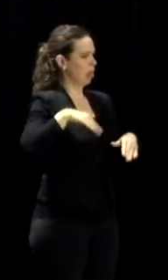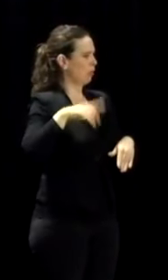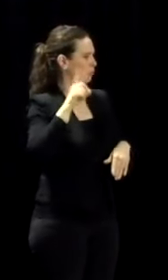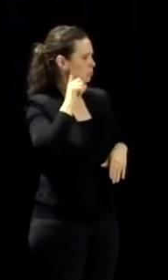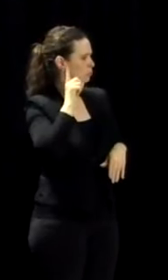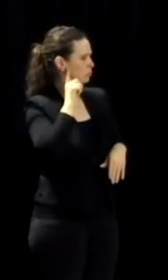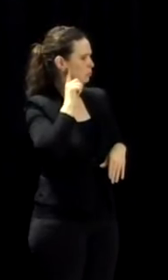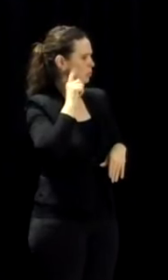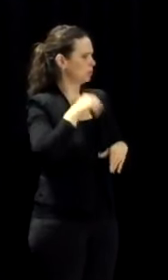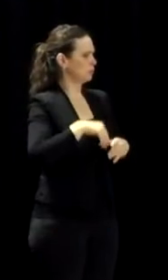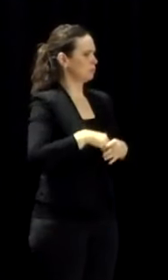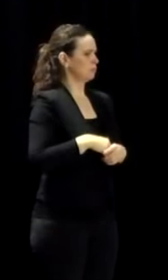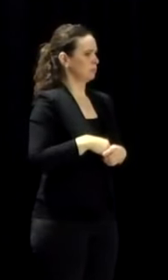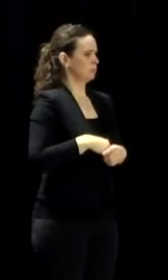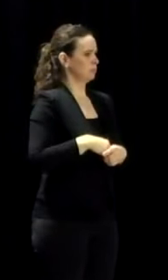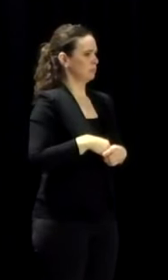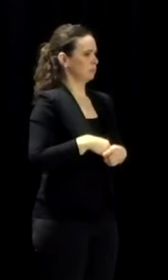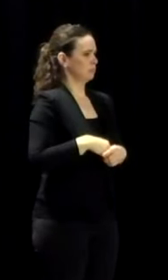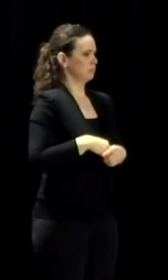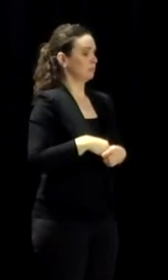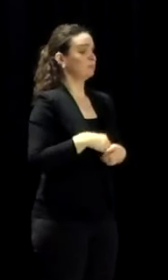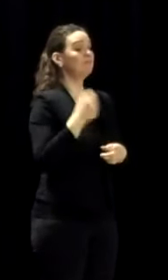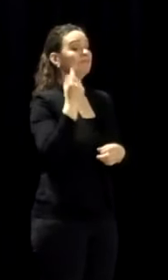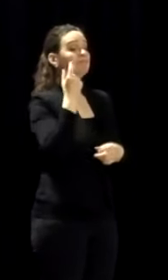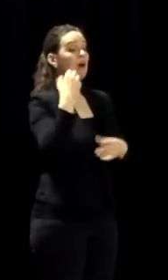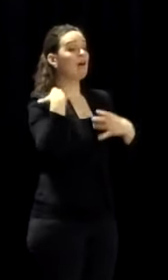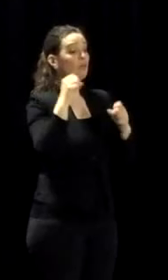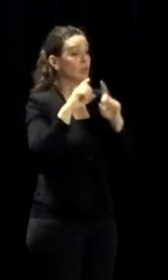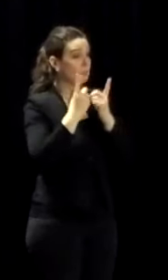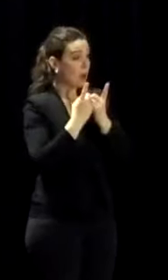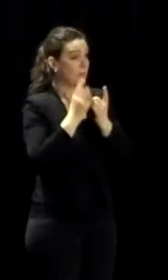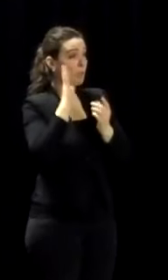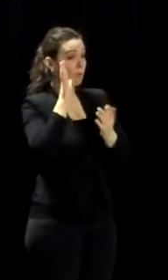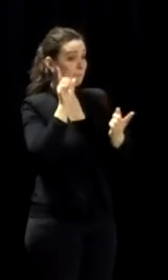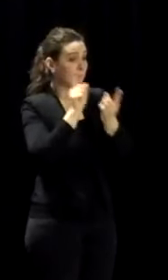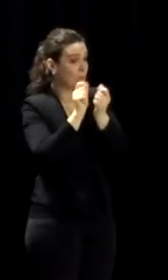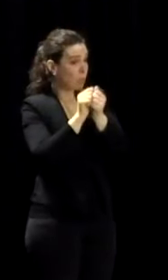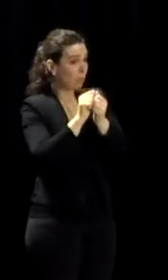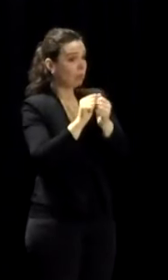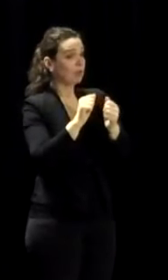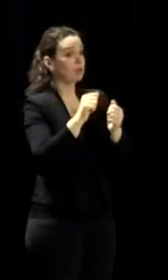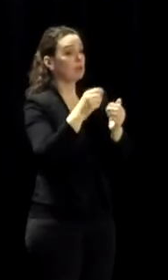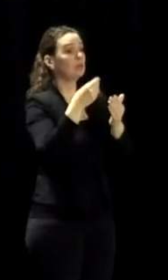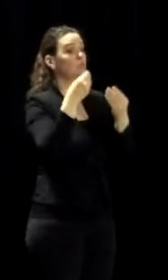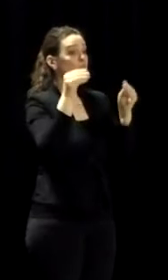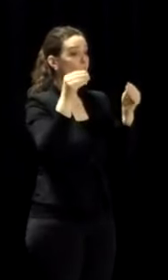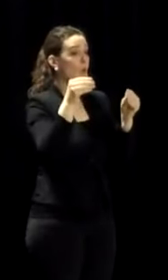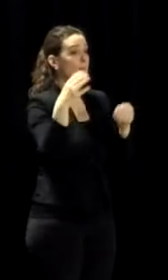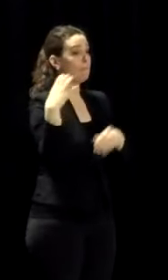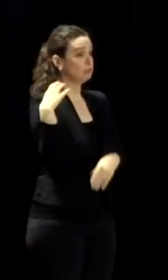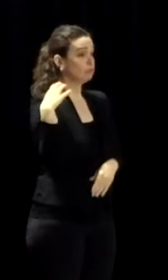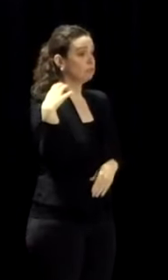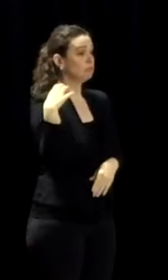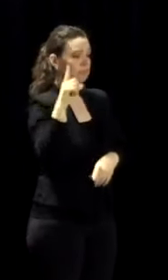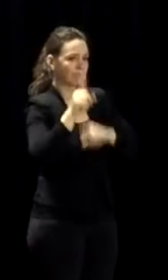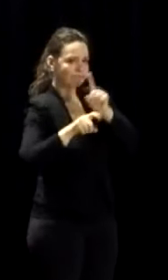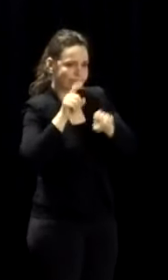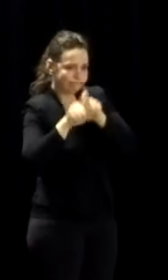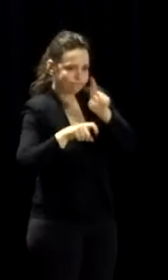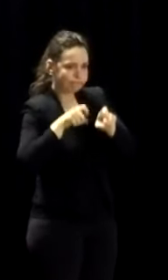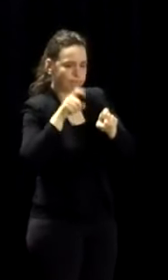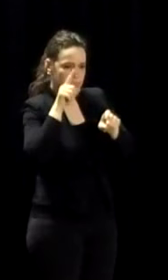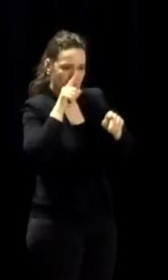department would start an investigation directly with their employer, their supervisor. They would then have to work to